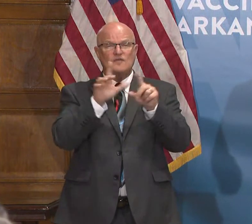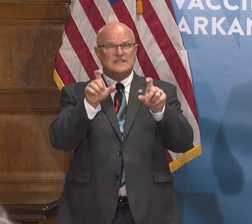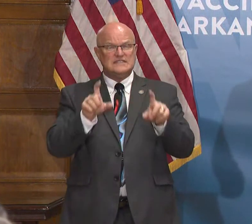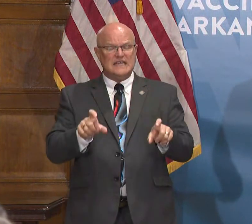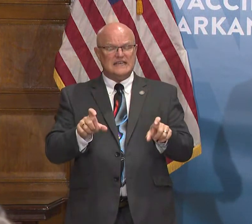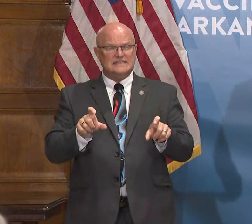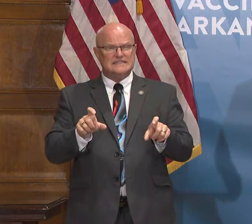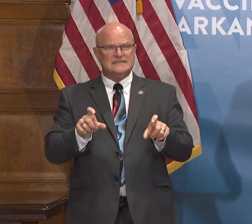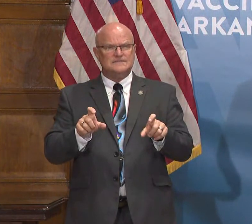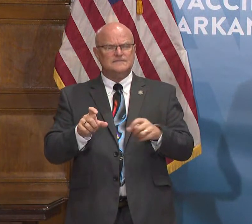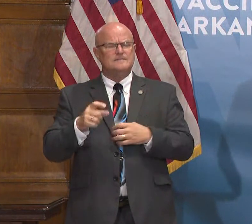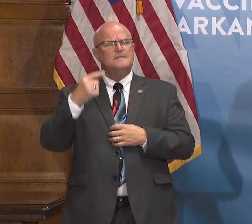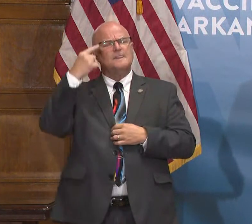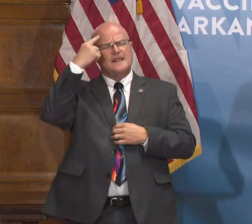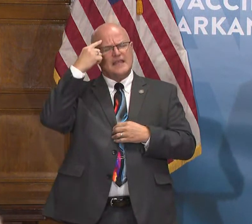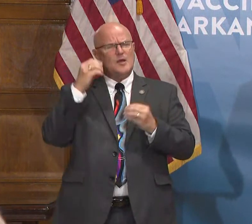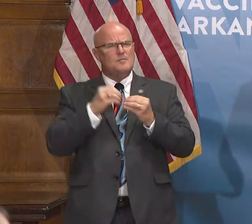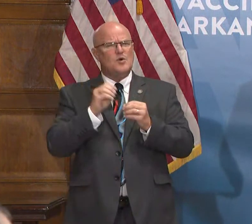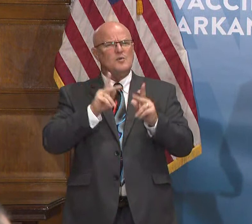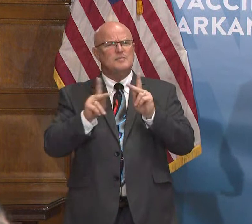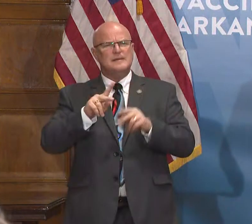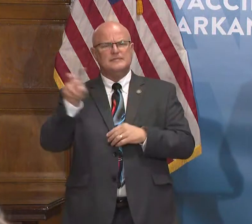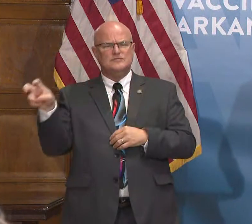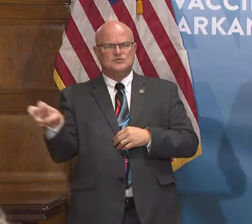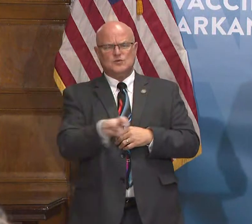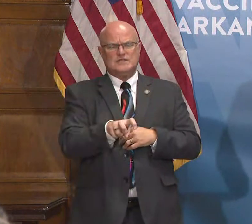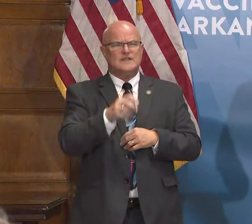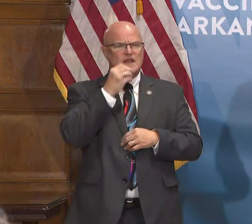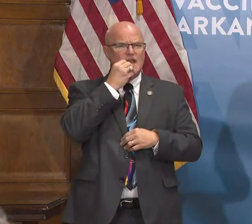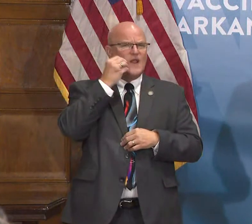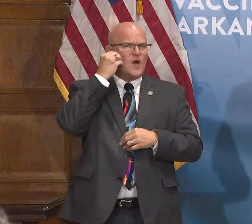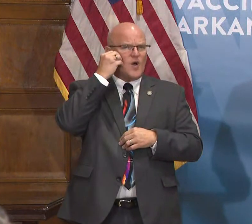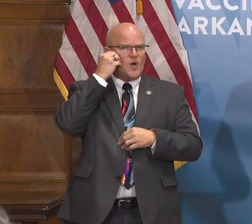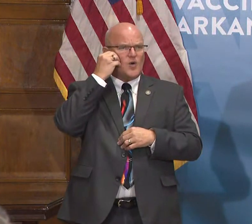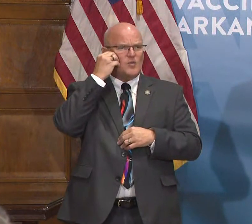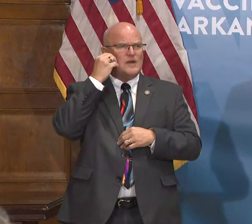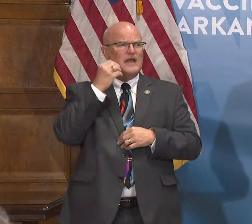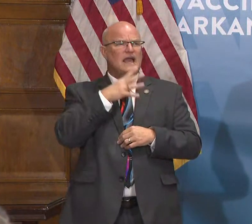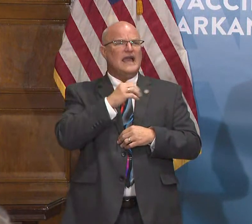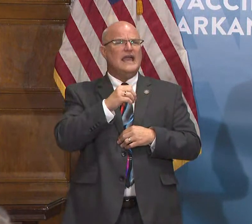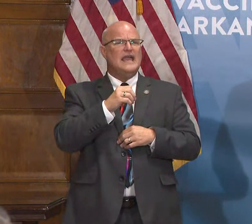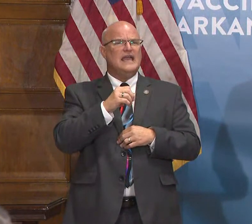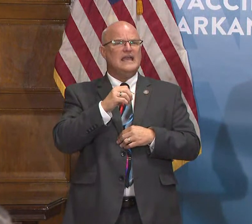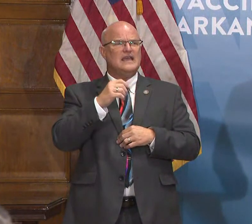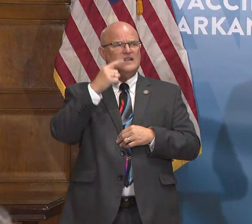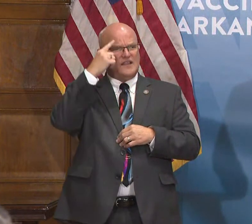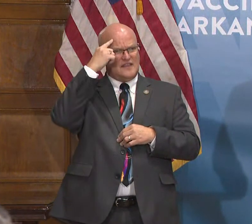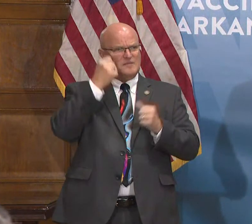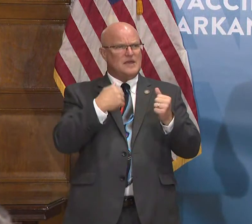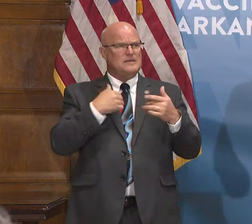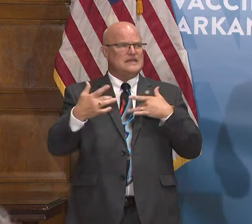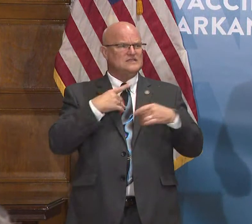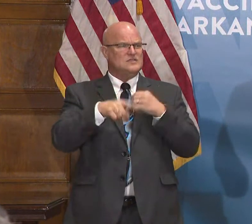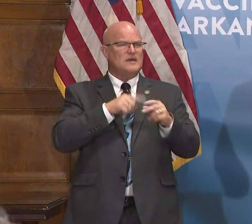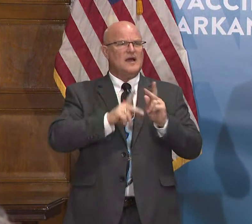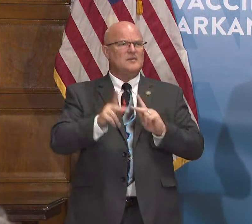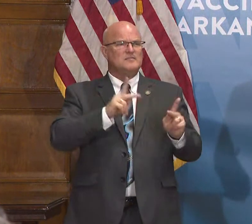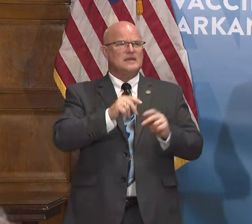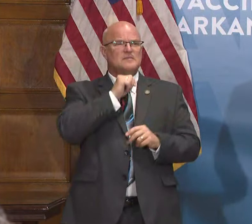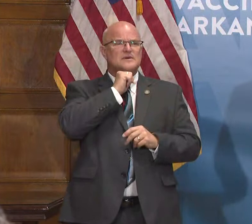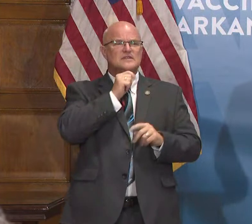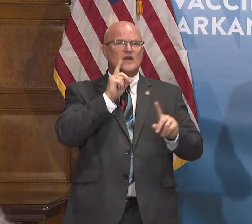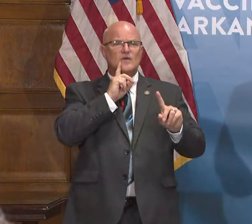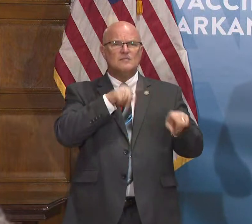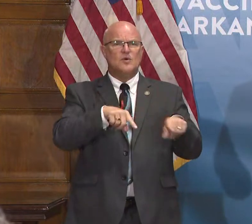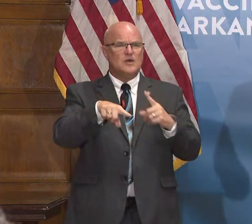I want to ask, do you think that more people are switching to these testing sites? And if so, do you have any concerns about people not